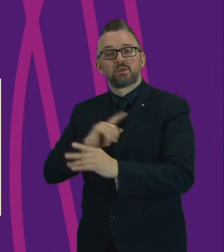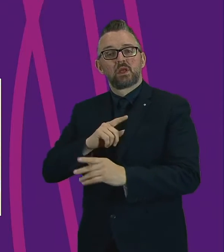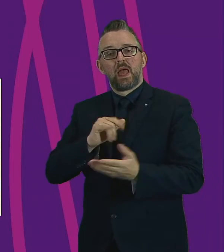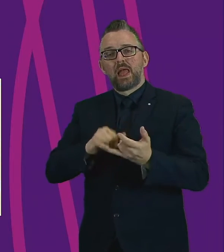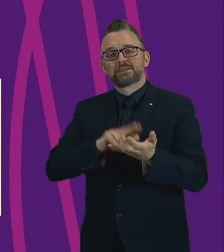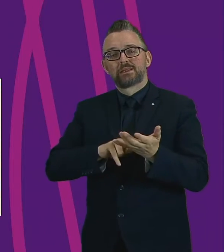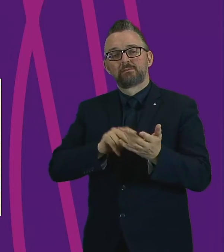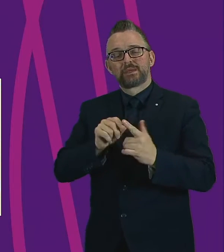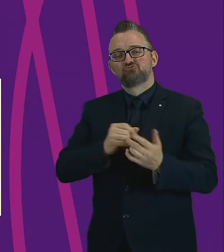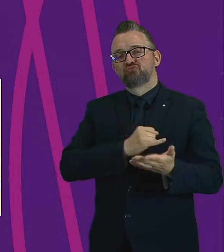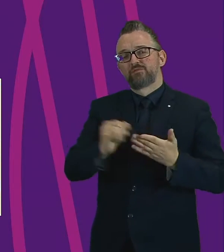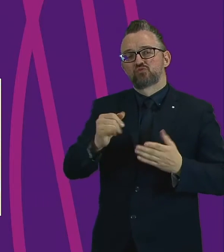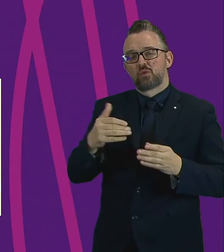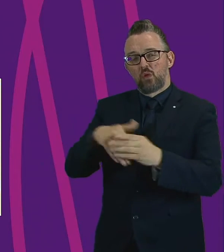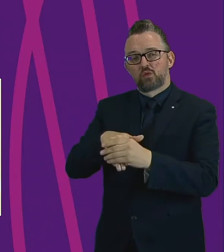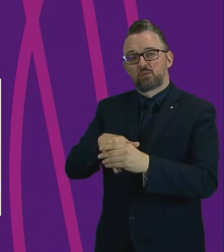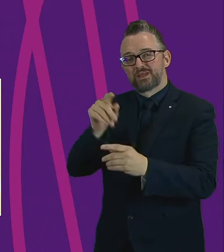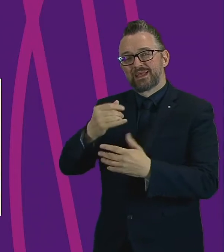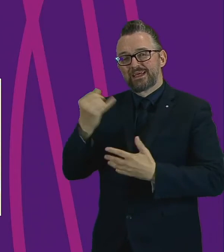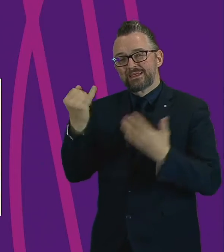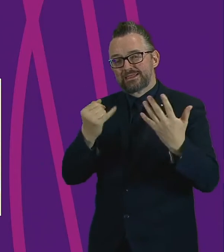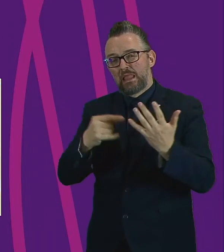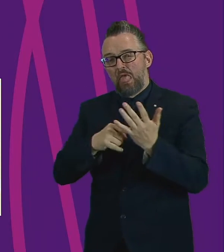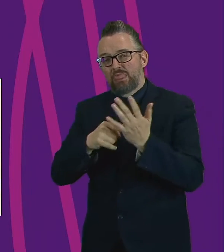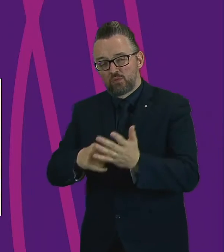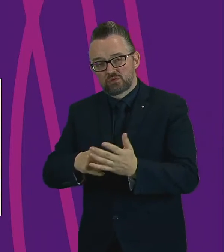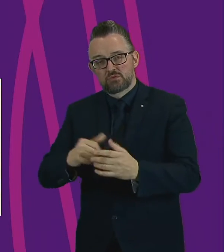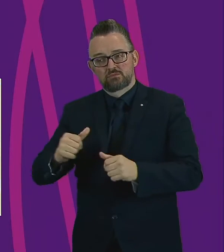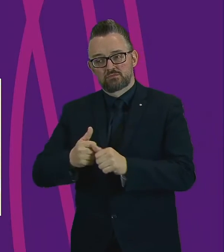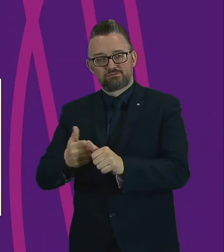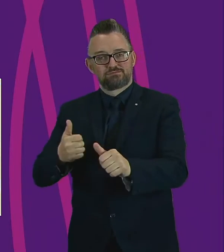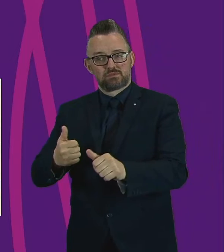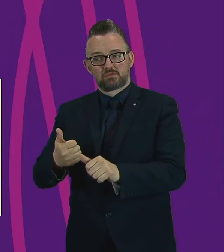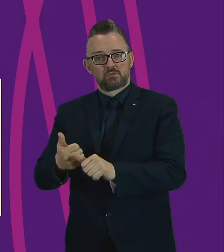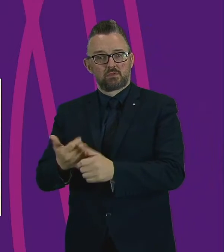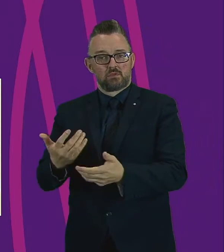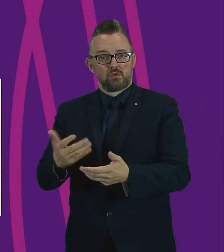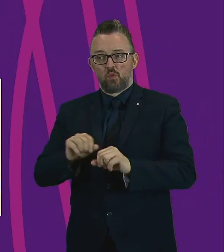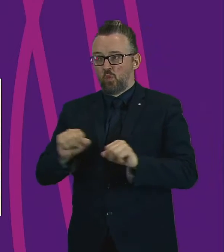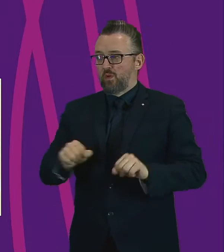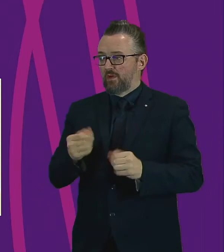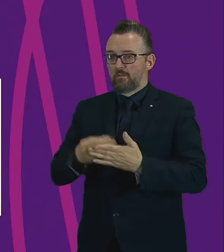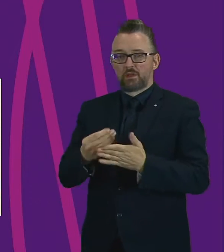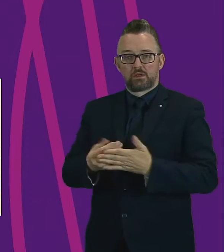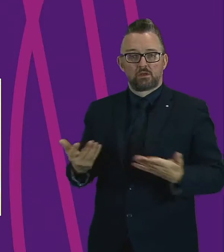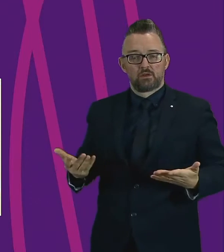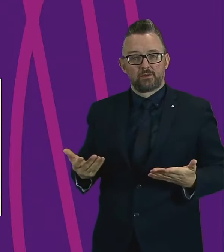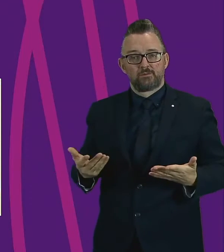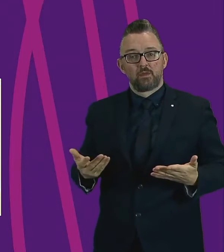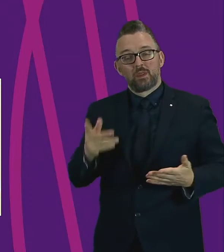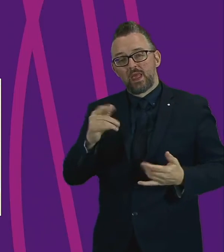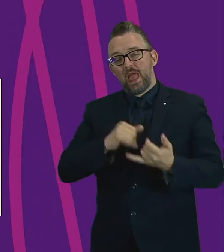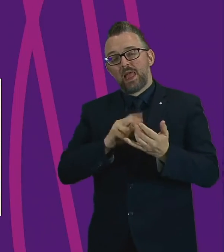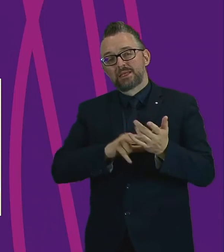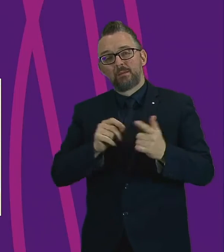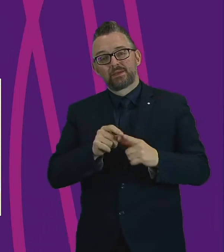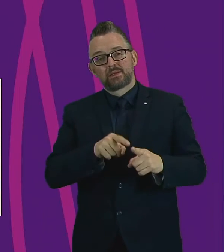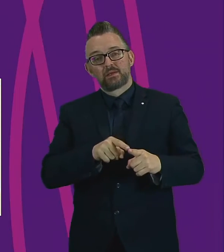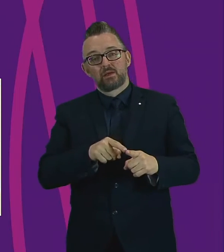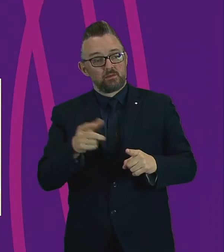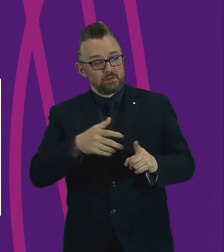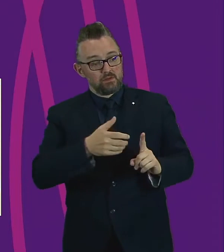over 16,000 firms are still waiting to get their money. The outcome is that the SNP are being taken to